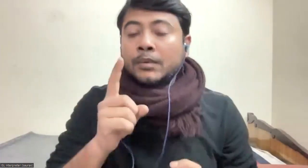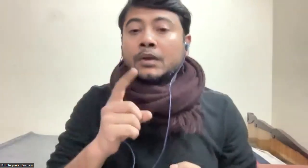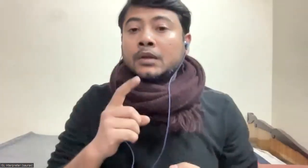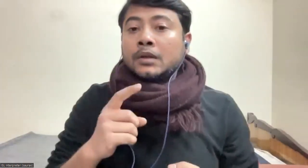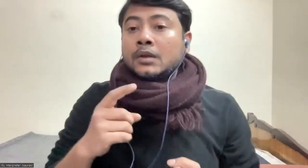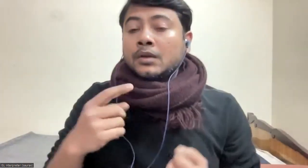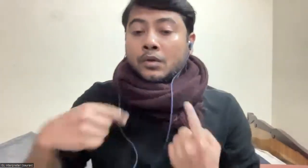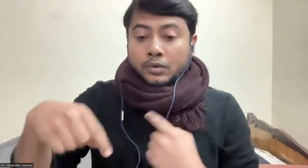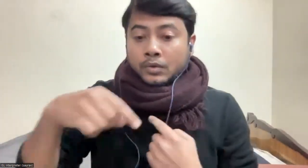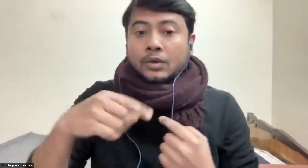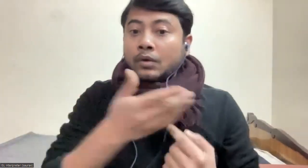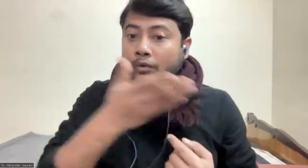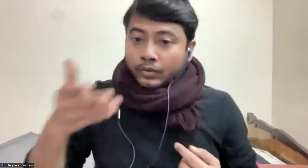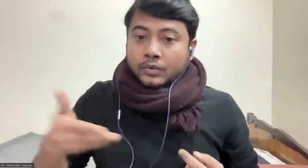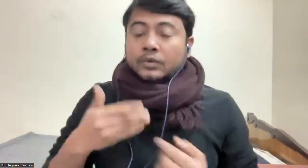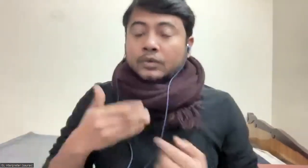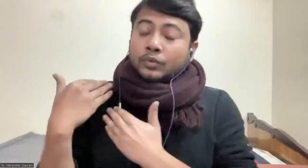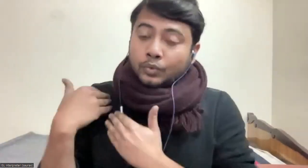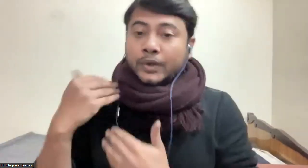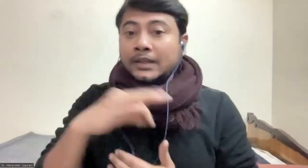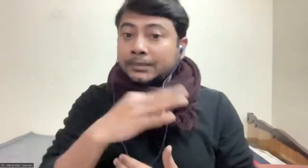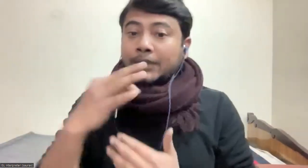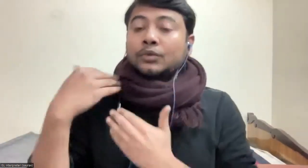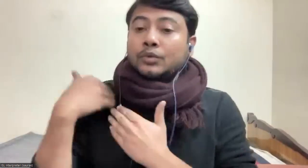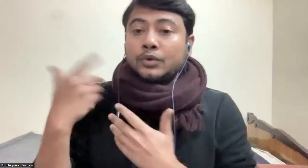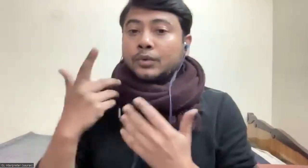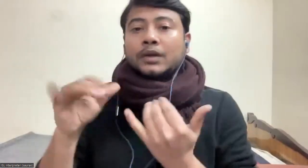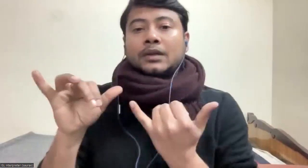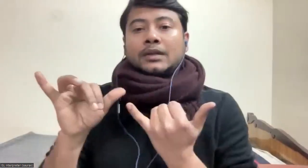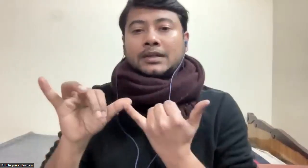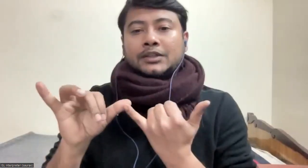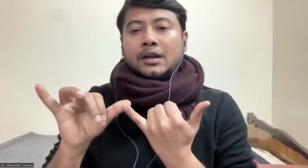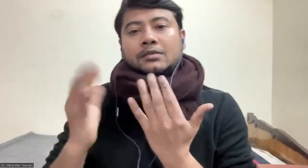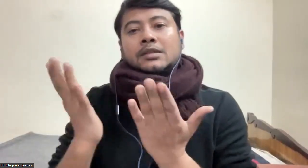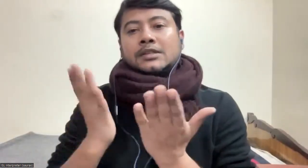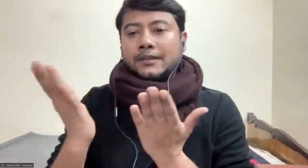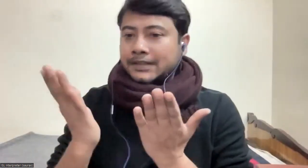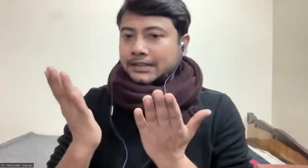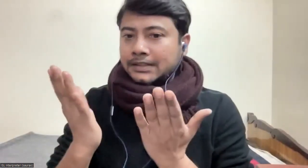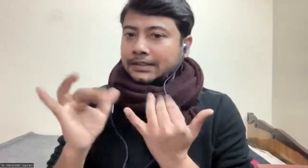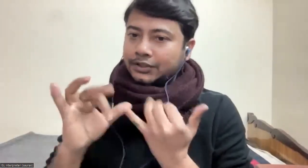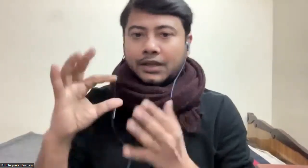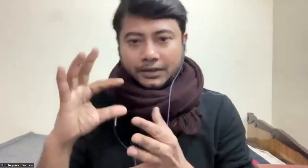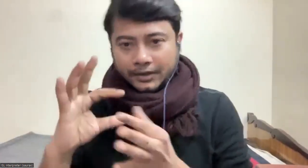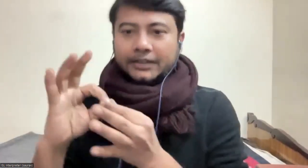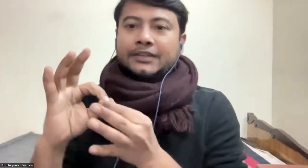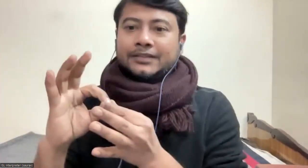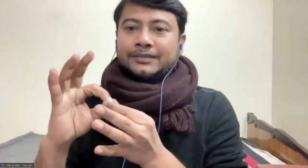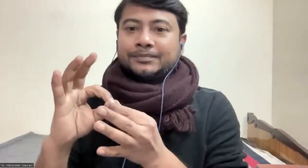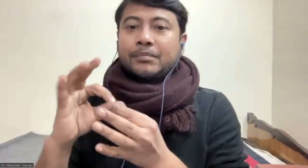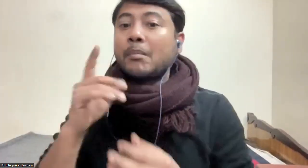is to serve the Lord. So when we are chanting and when we come into this material world, we actually